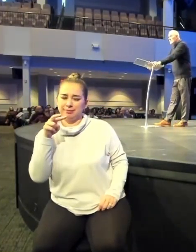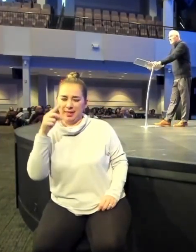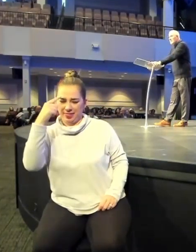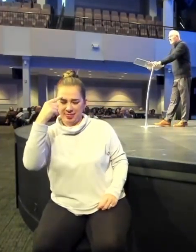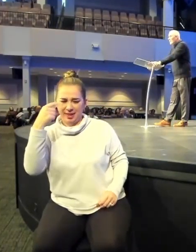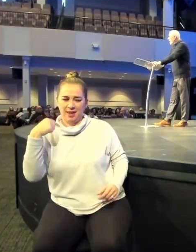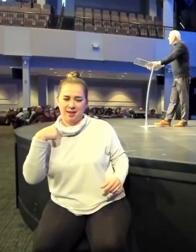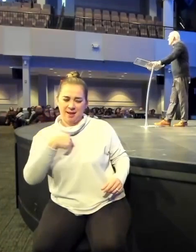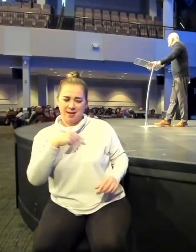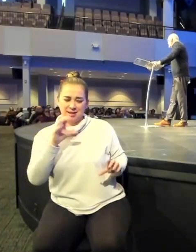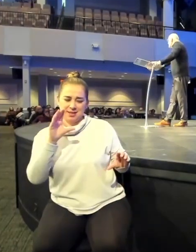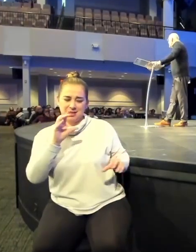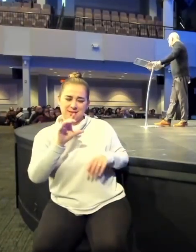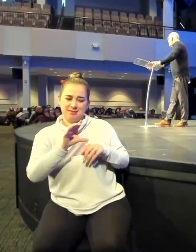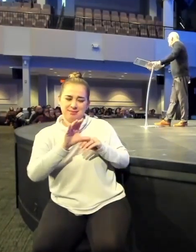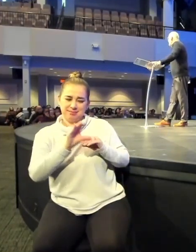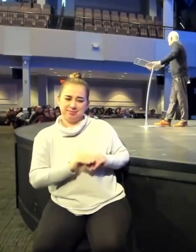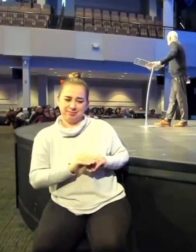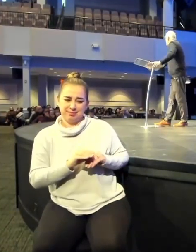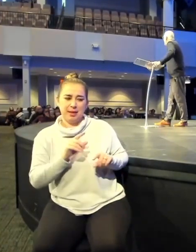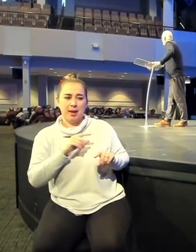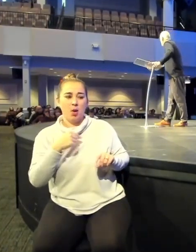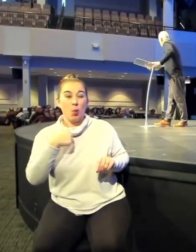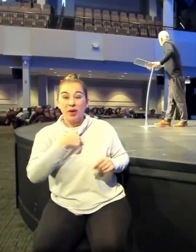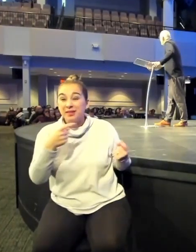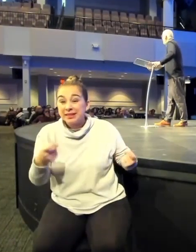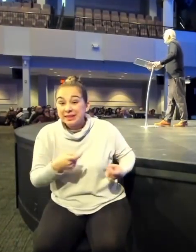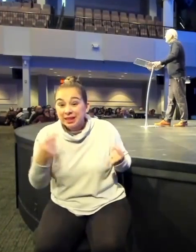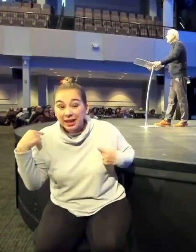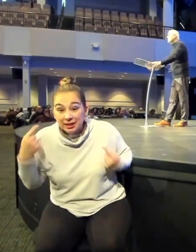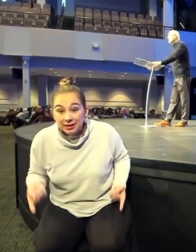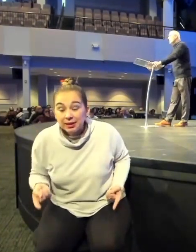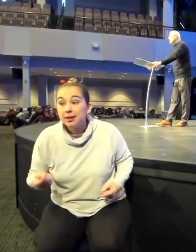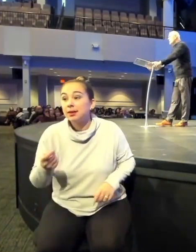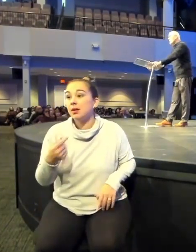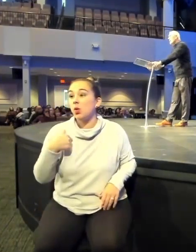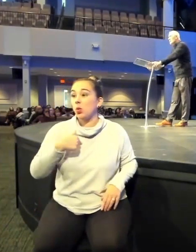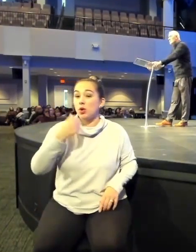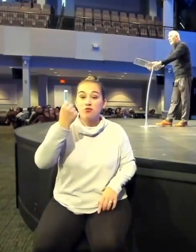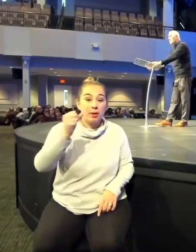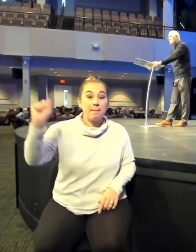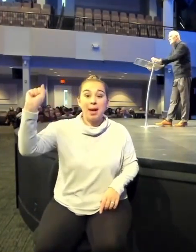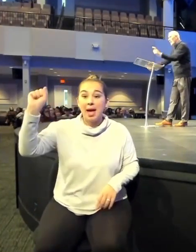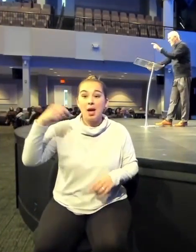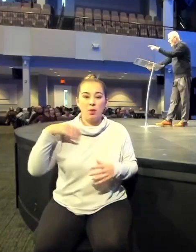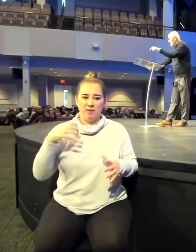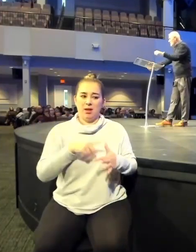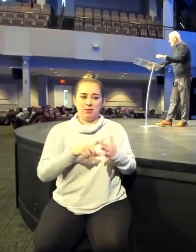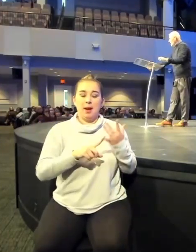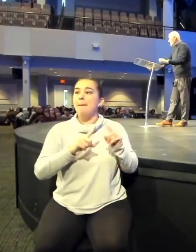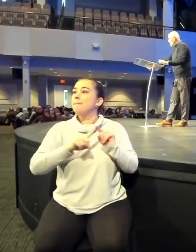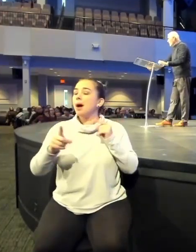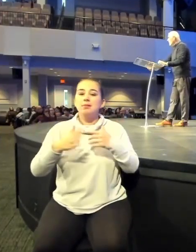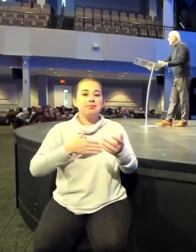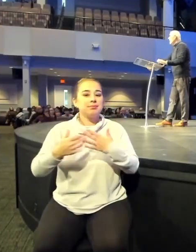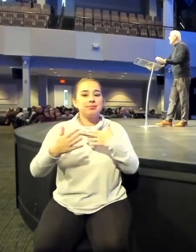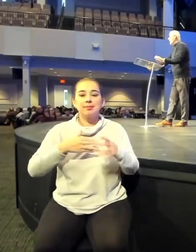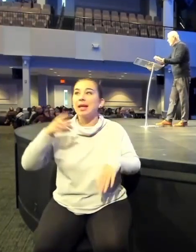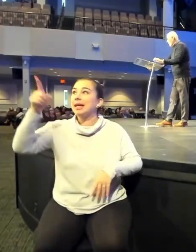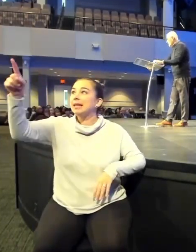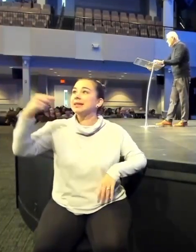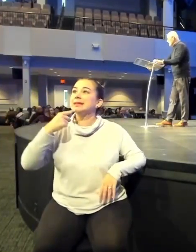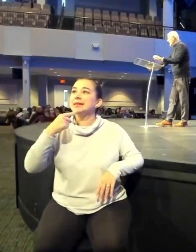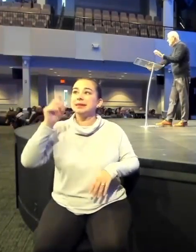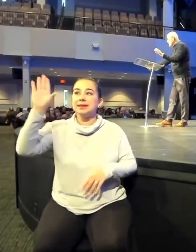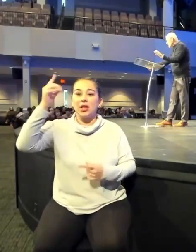does. All the sins we've committed, all the ways we have rebelled against him, but nevertheless, God says, my thoughts toward you